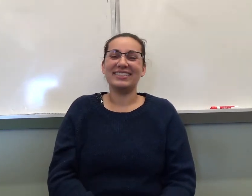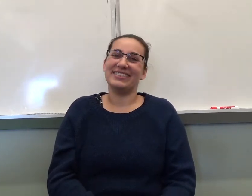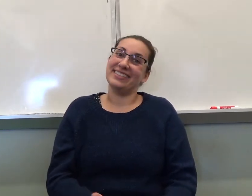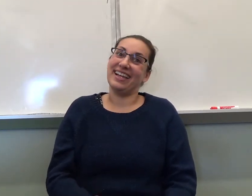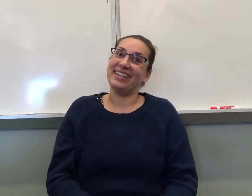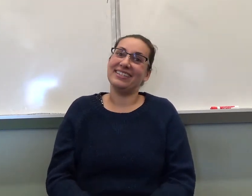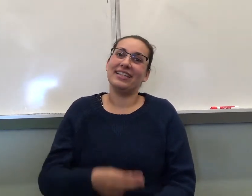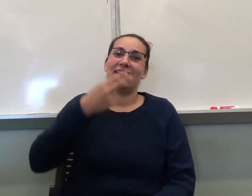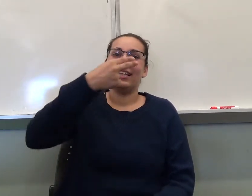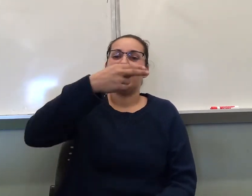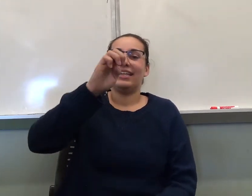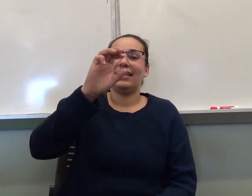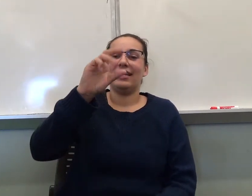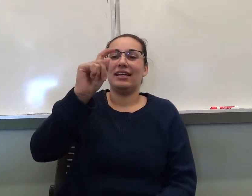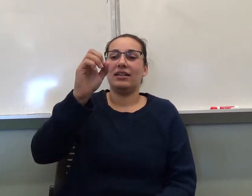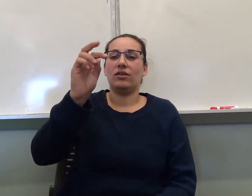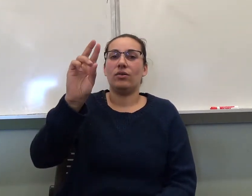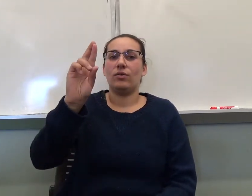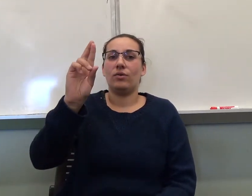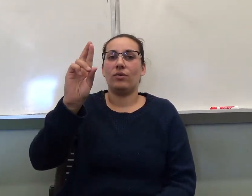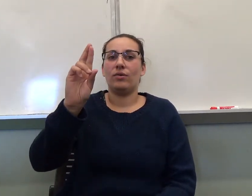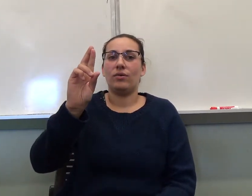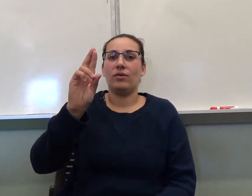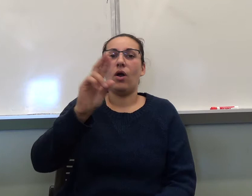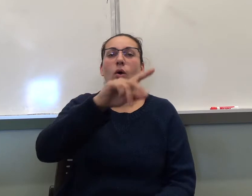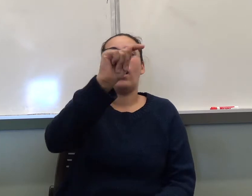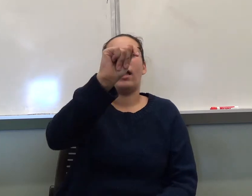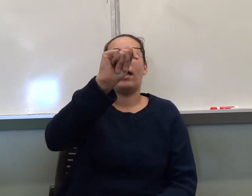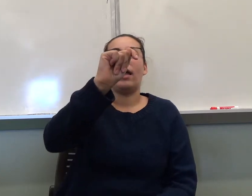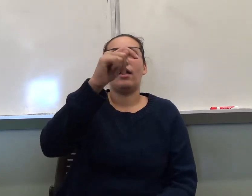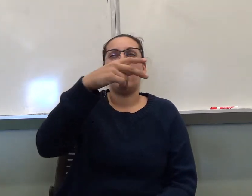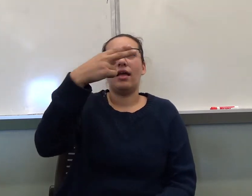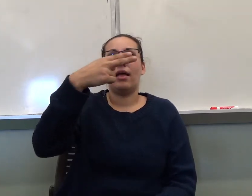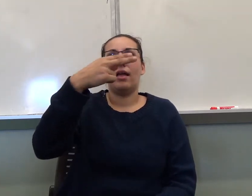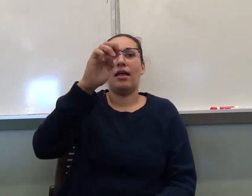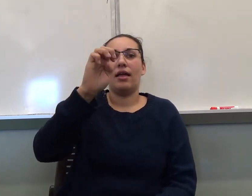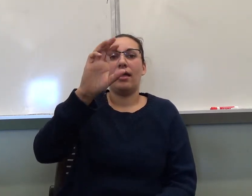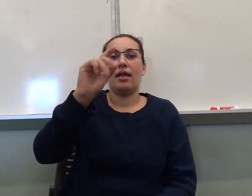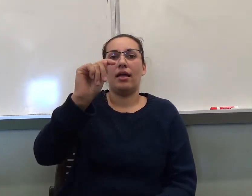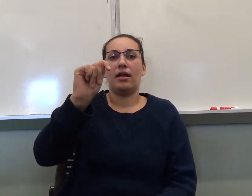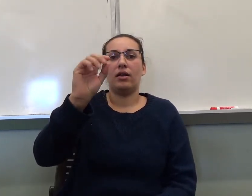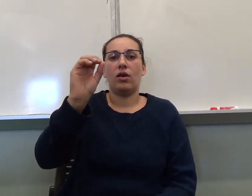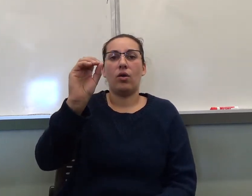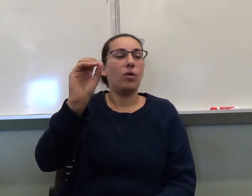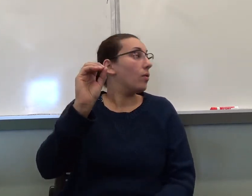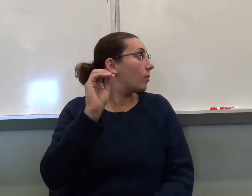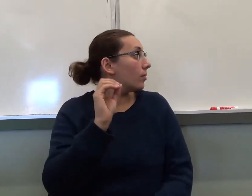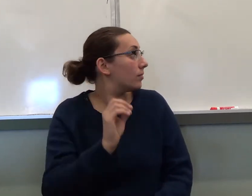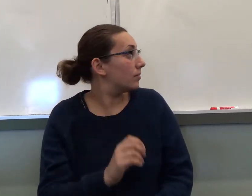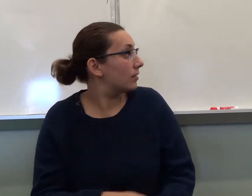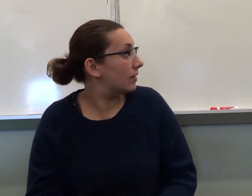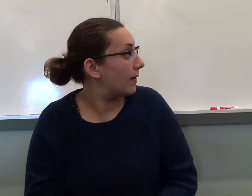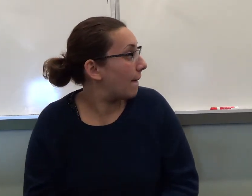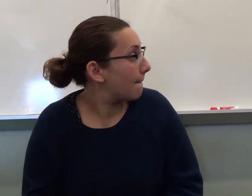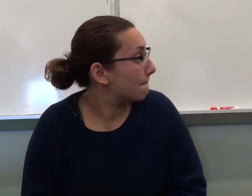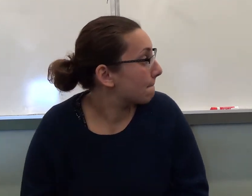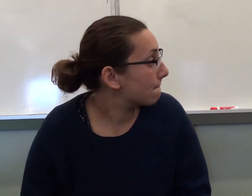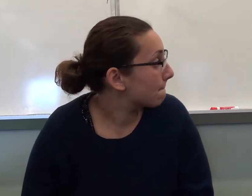Okay? First letters tell them how to do the prefix line. That until stands for the basic unit. Okay? Kids